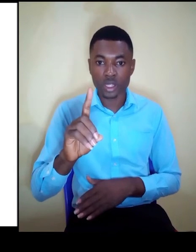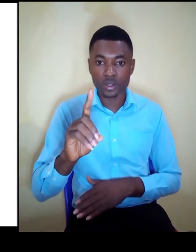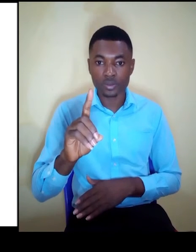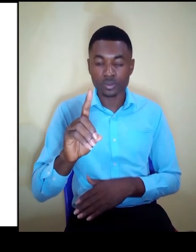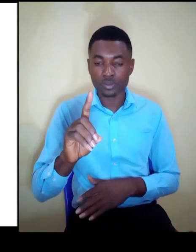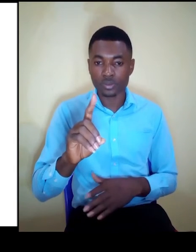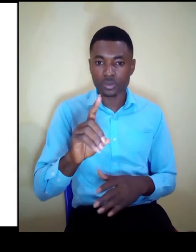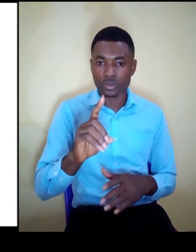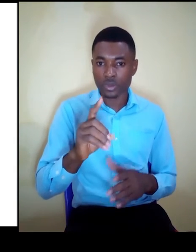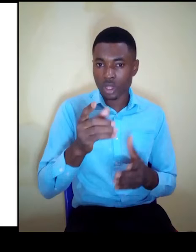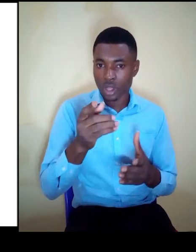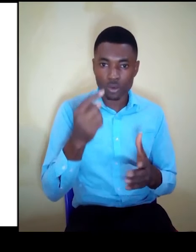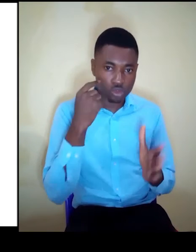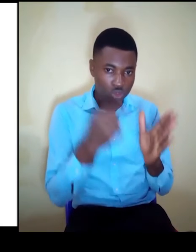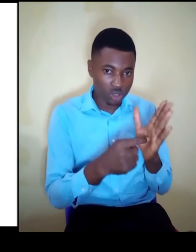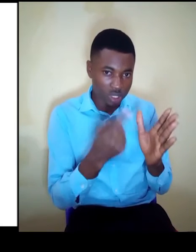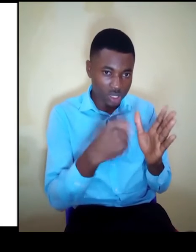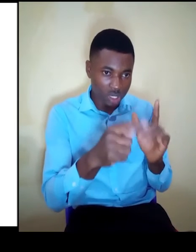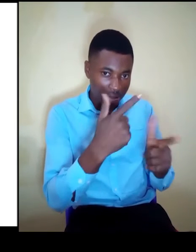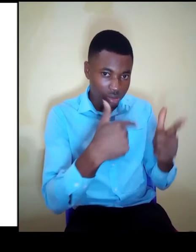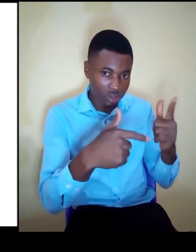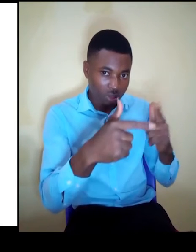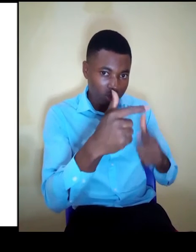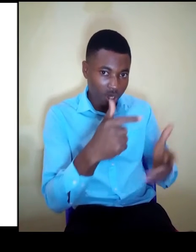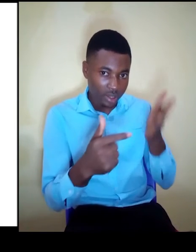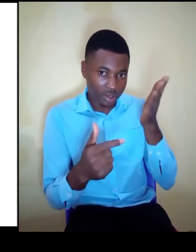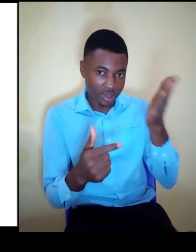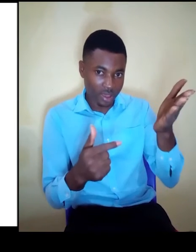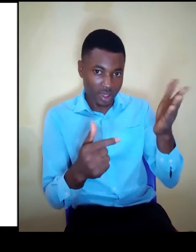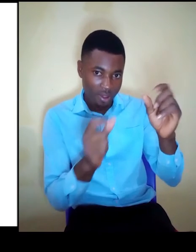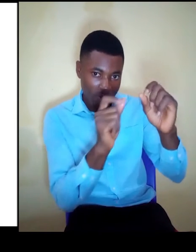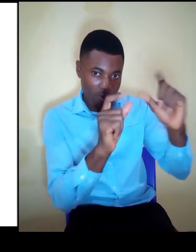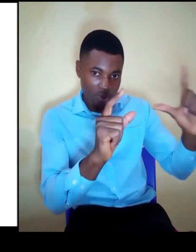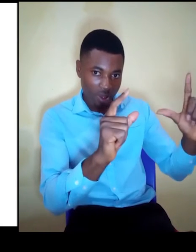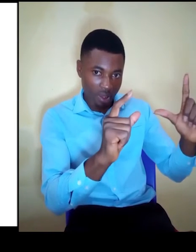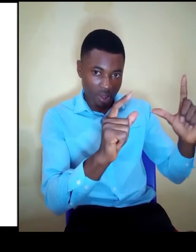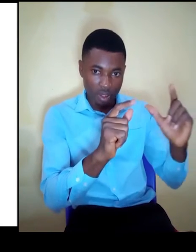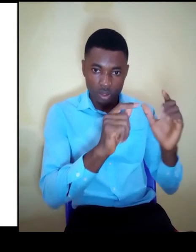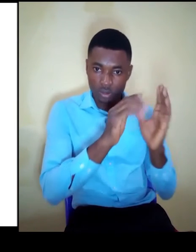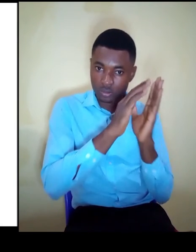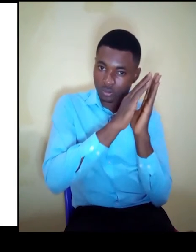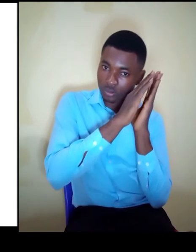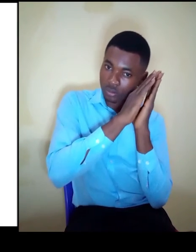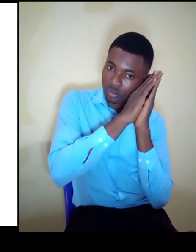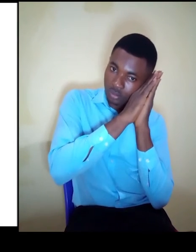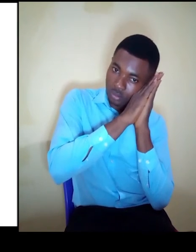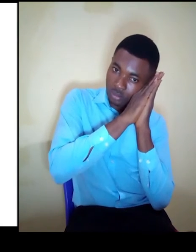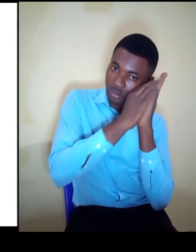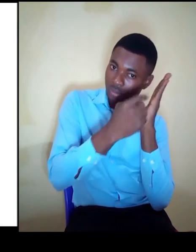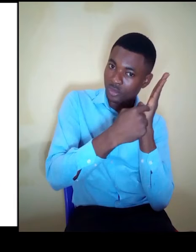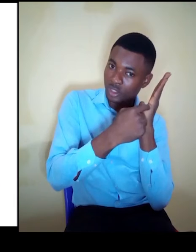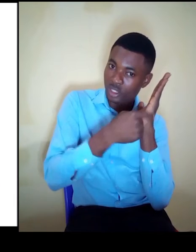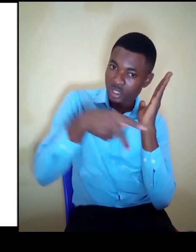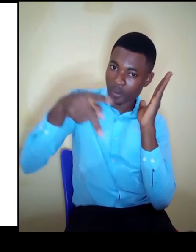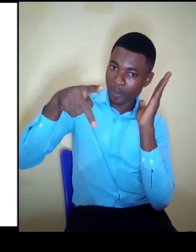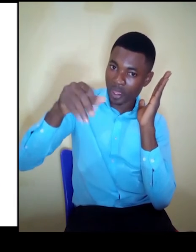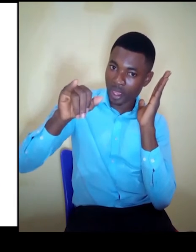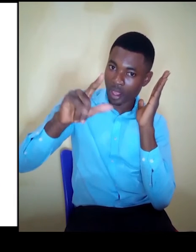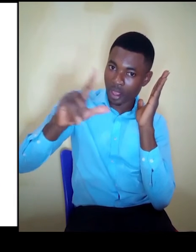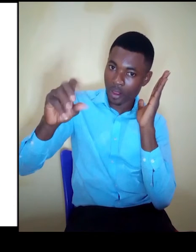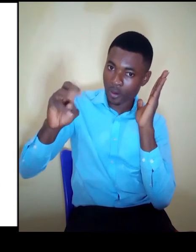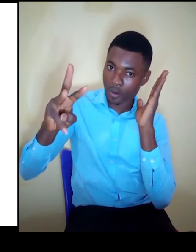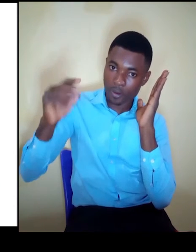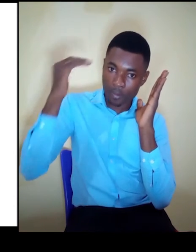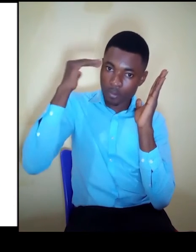there's just signers and gesturers systematically use their hands as pillows and put their head on it.